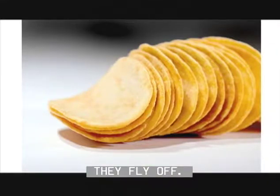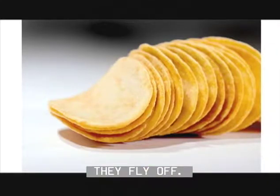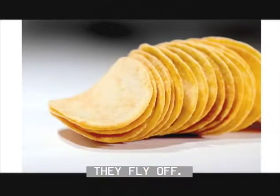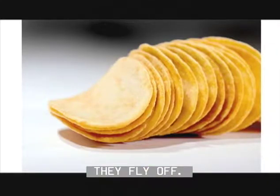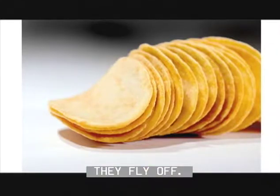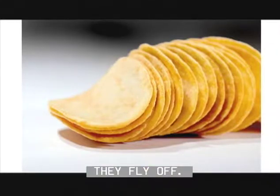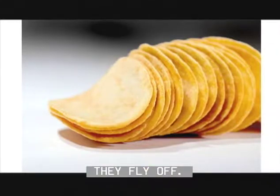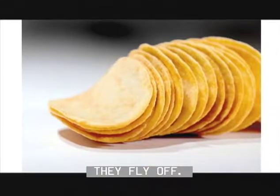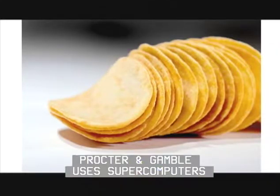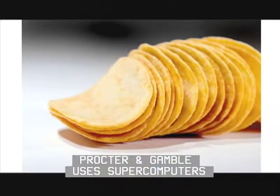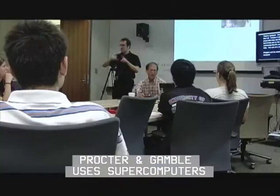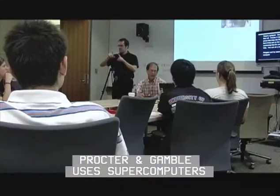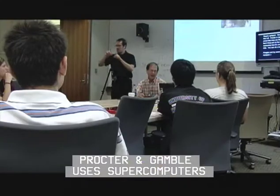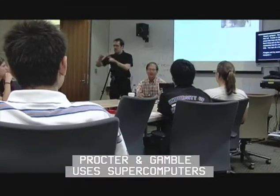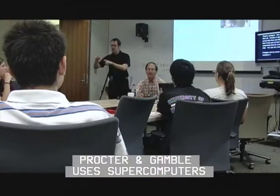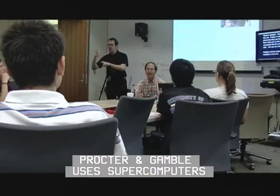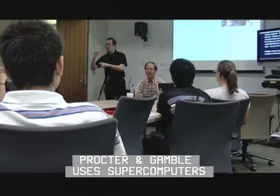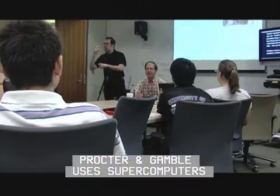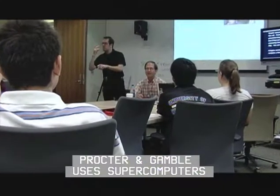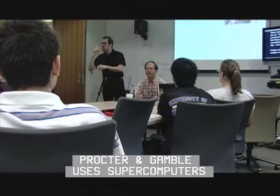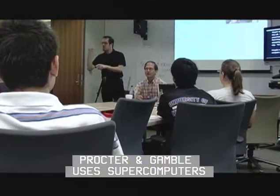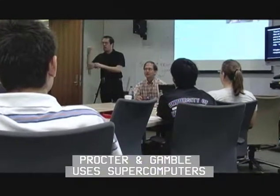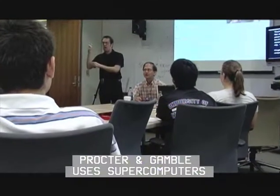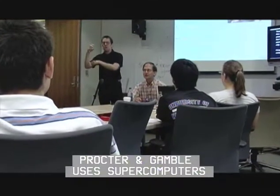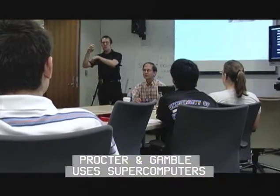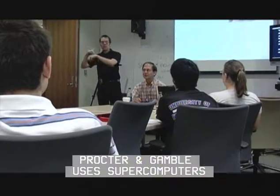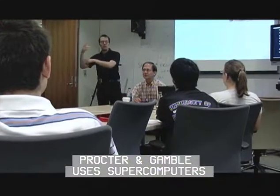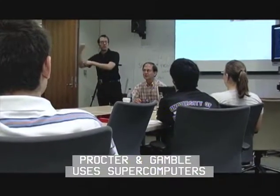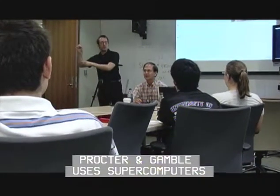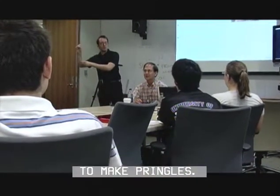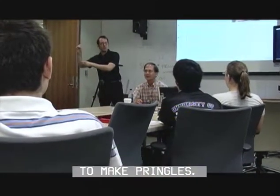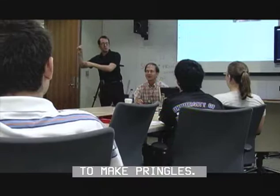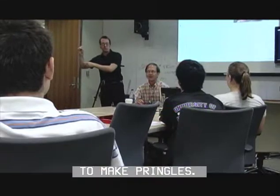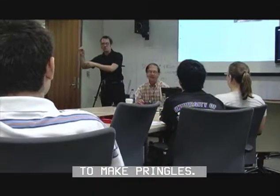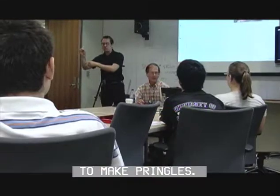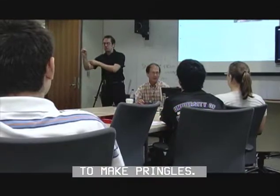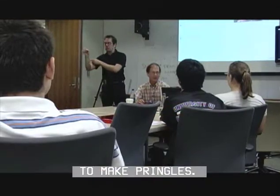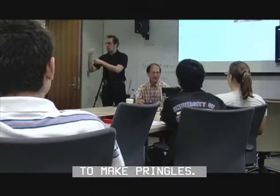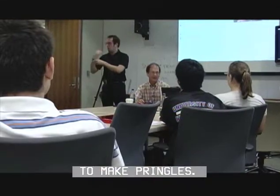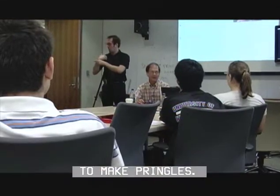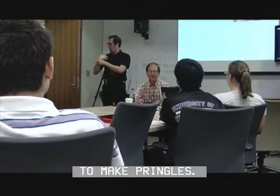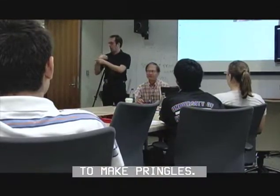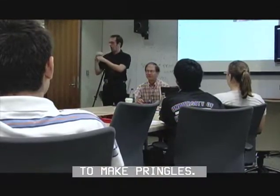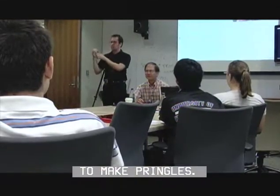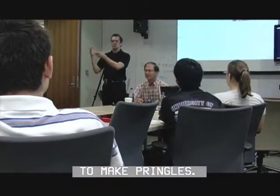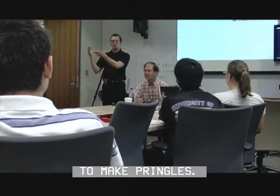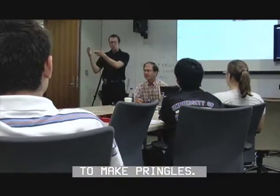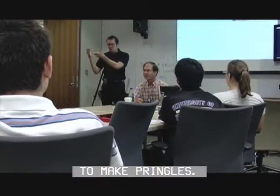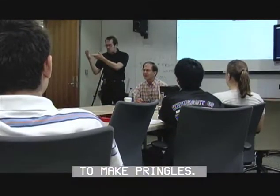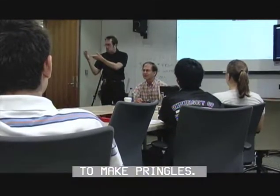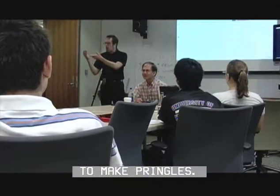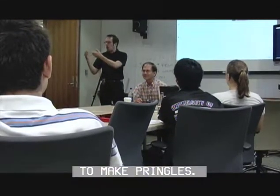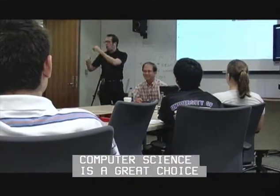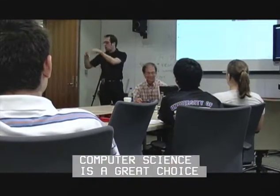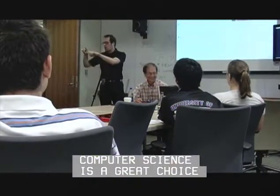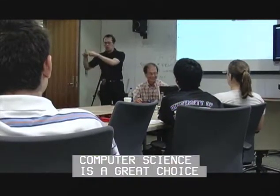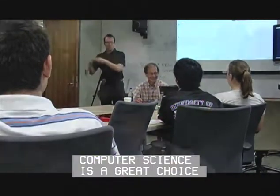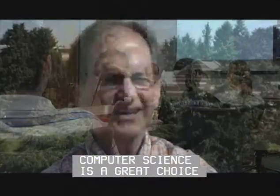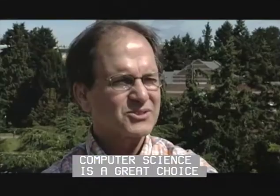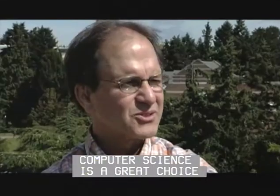off. Procter & Gamble uses supercomputers to make Pringles. Computer science is a